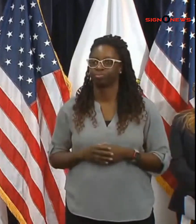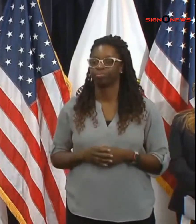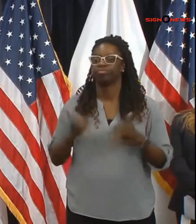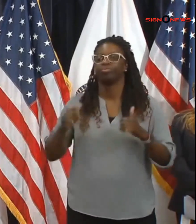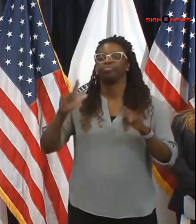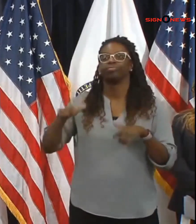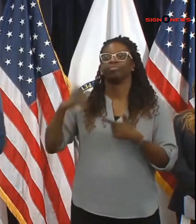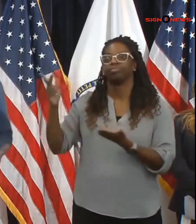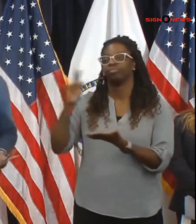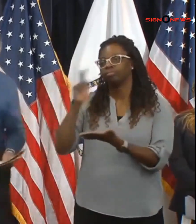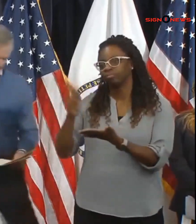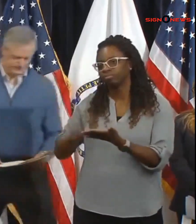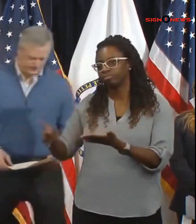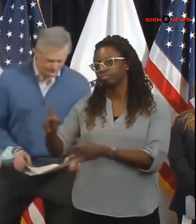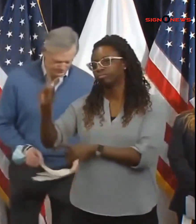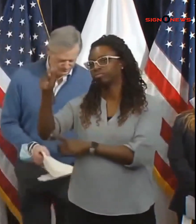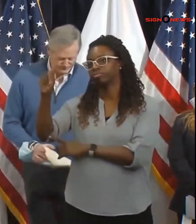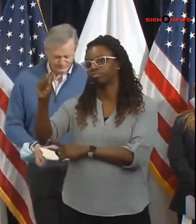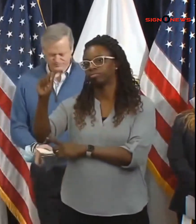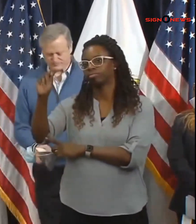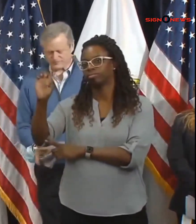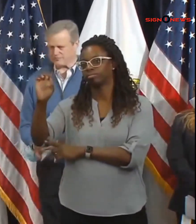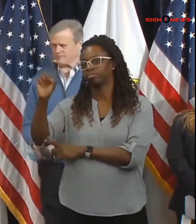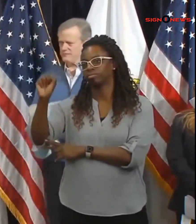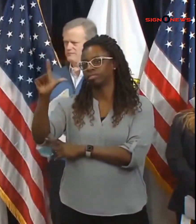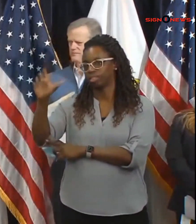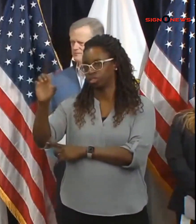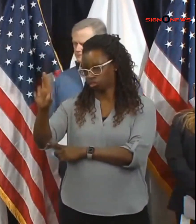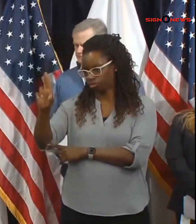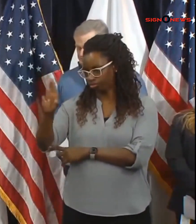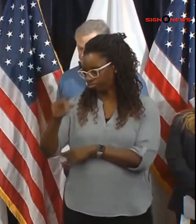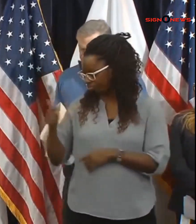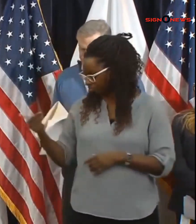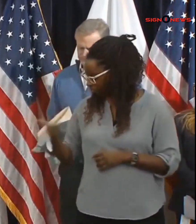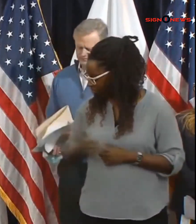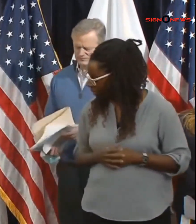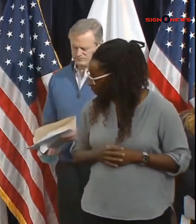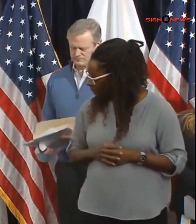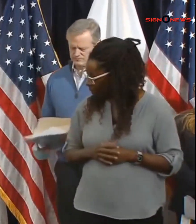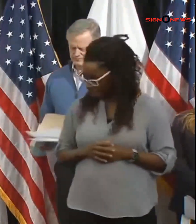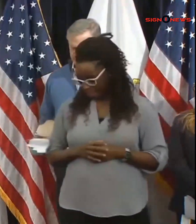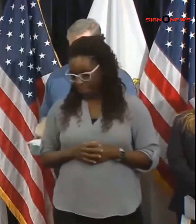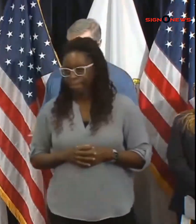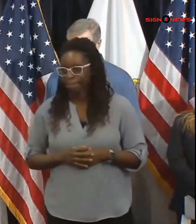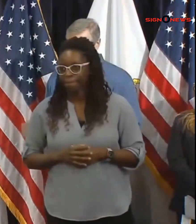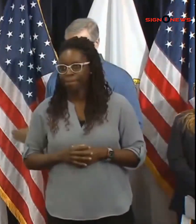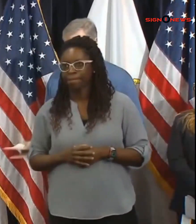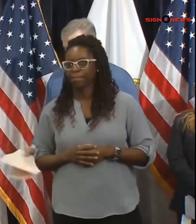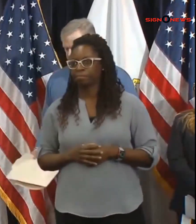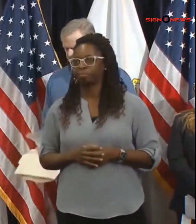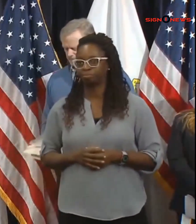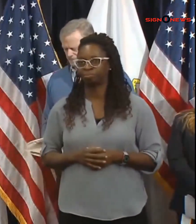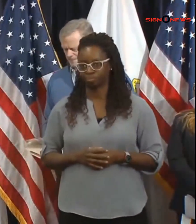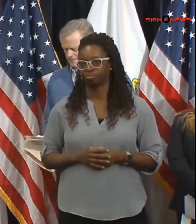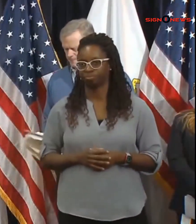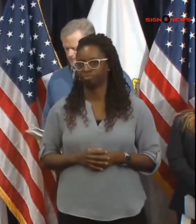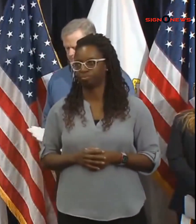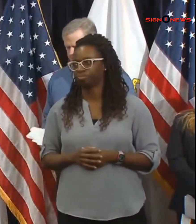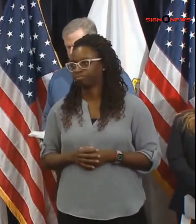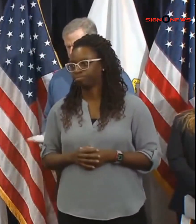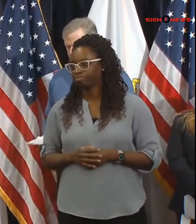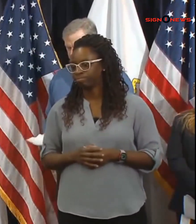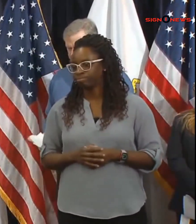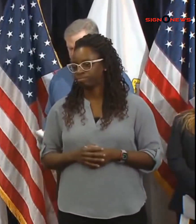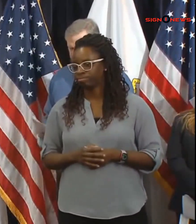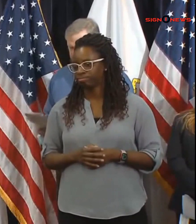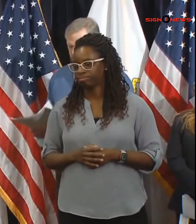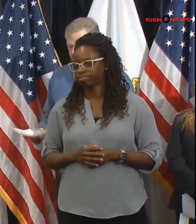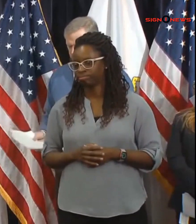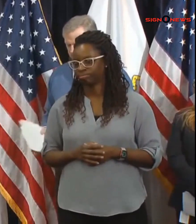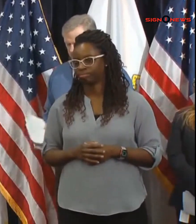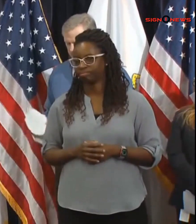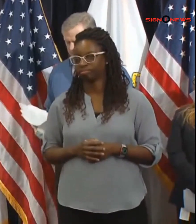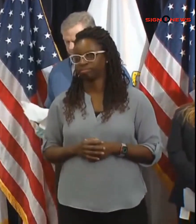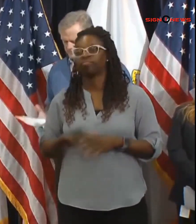Thank